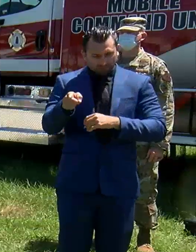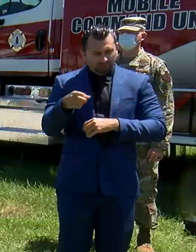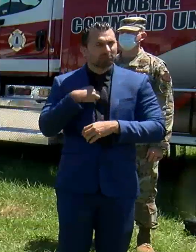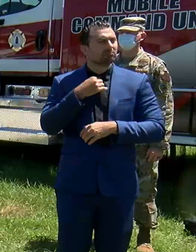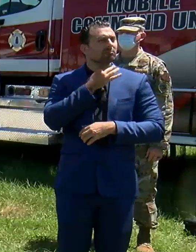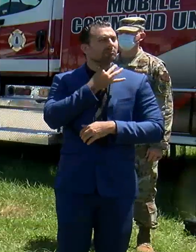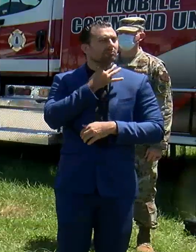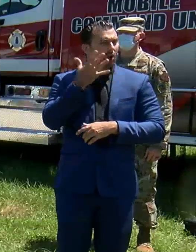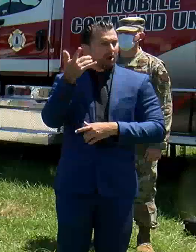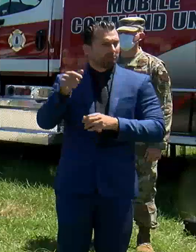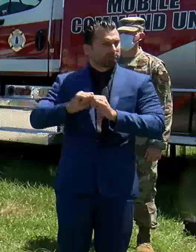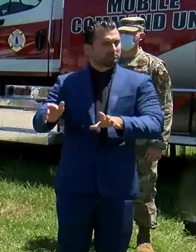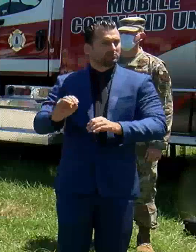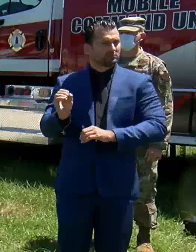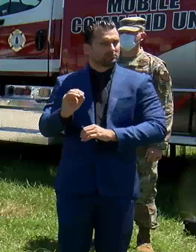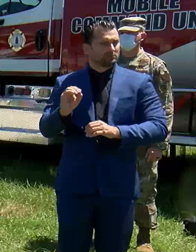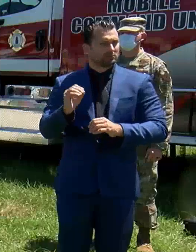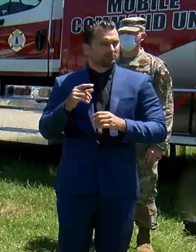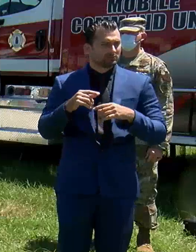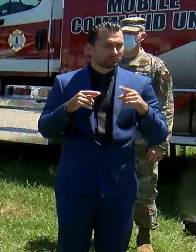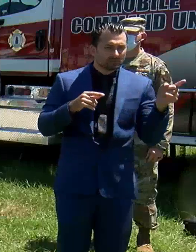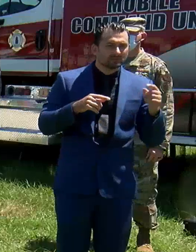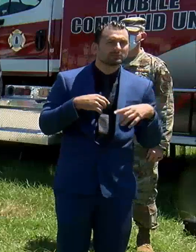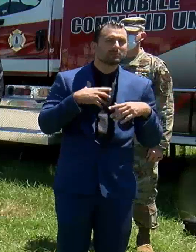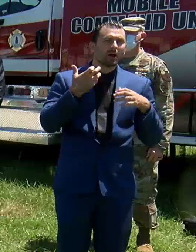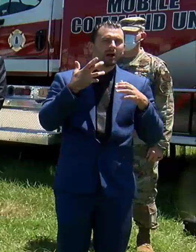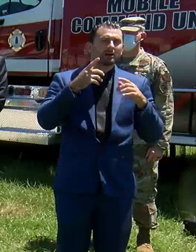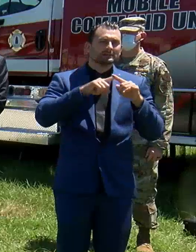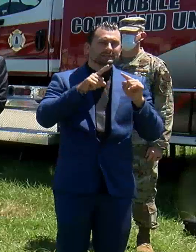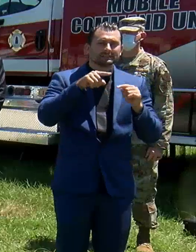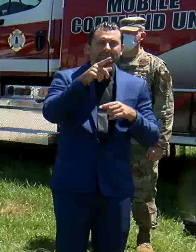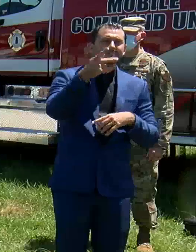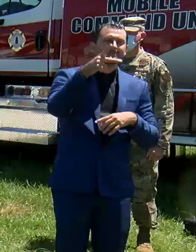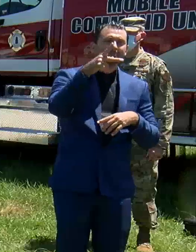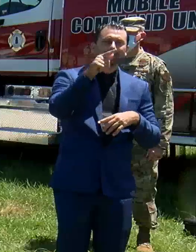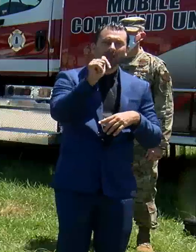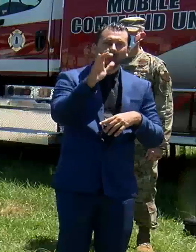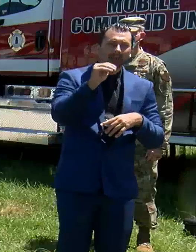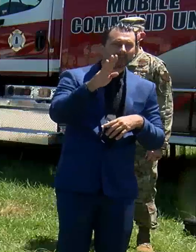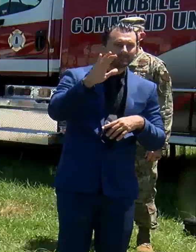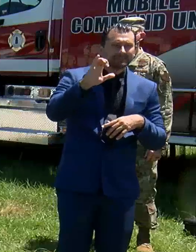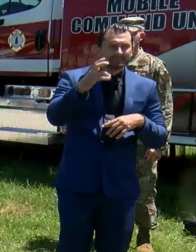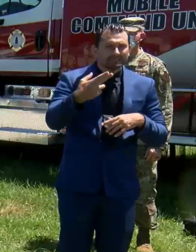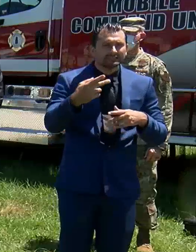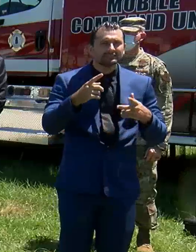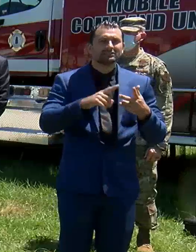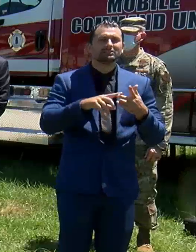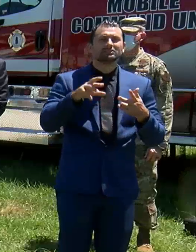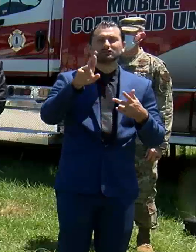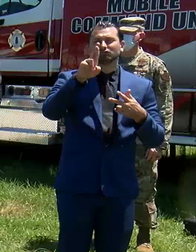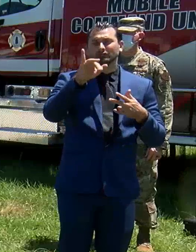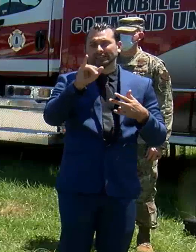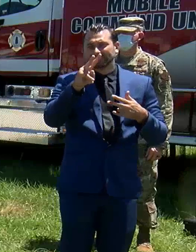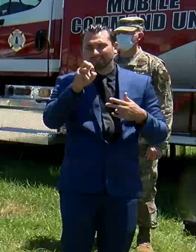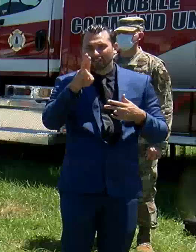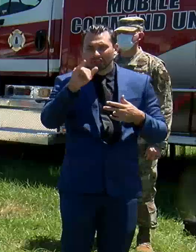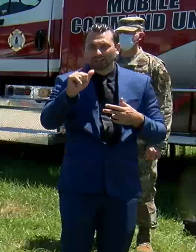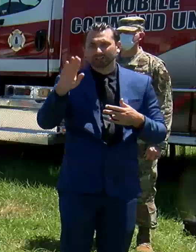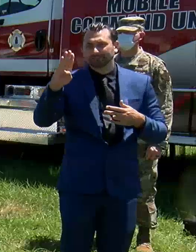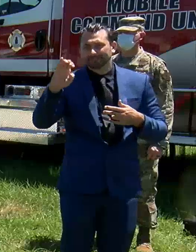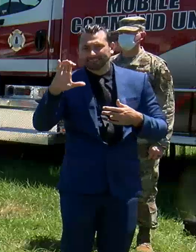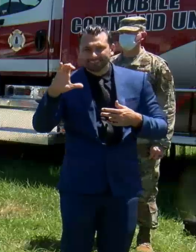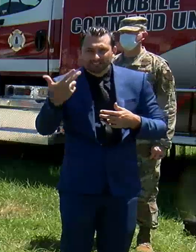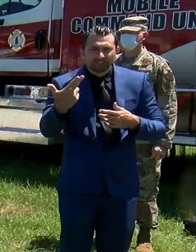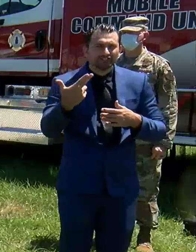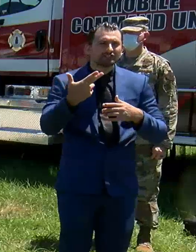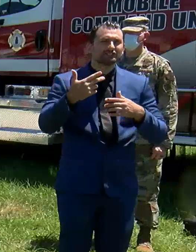week, and we'll look forward to opening up more of those in underserved communities. We found some real good partners, FAMU in Leon County,